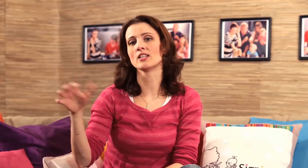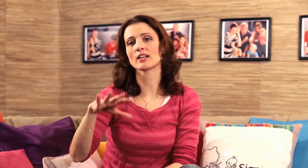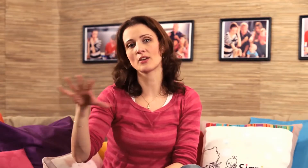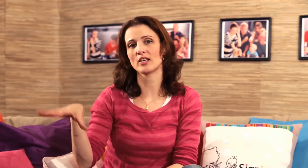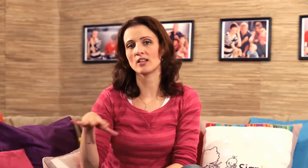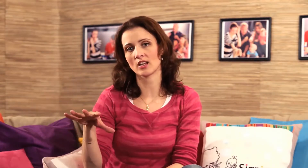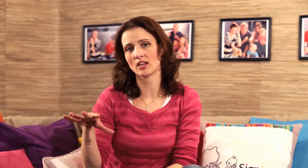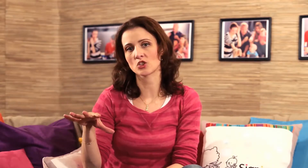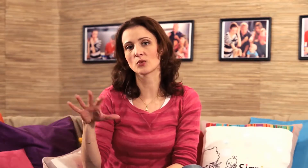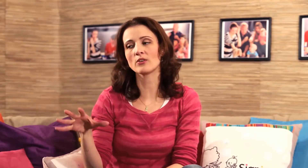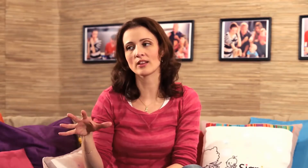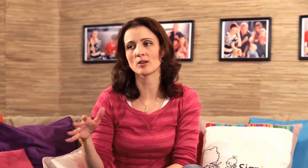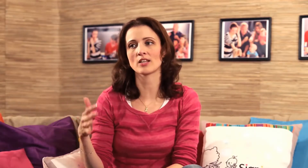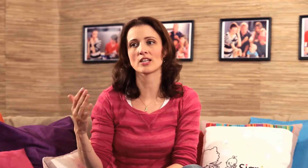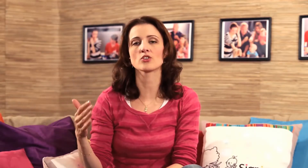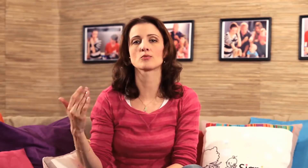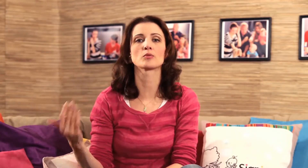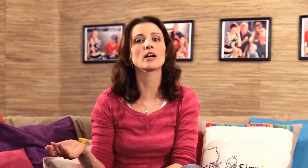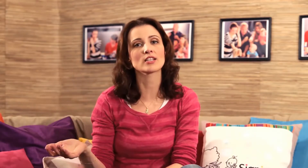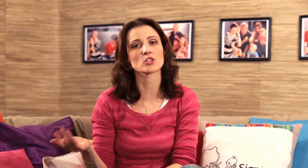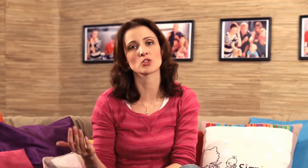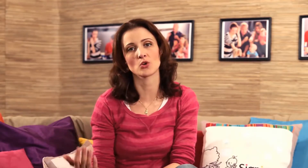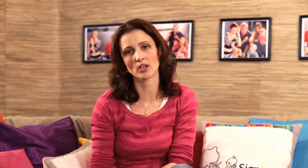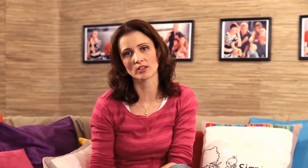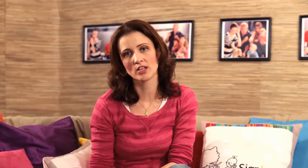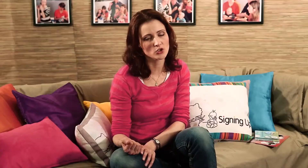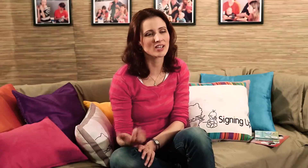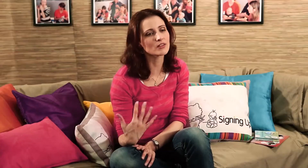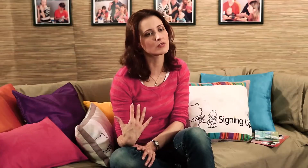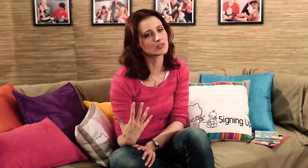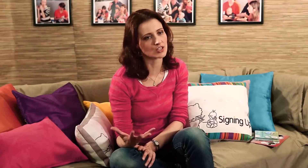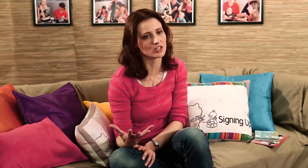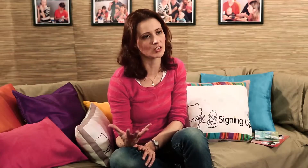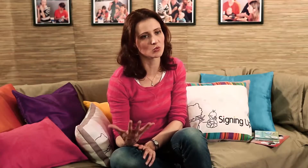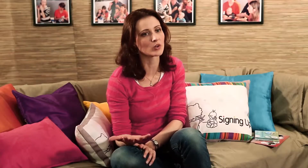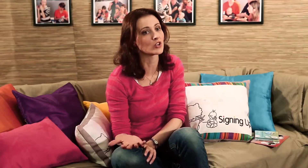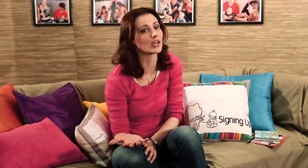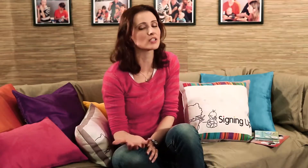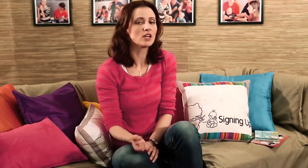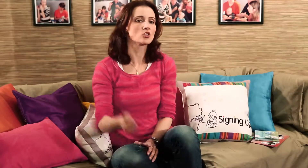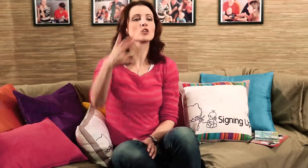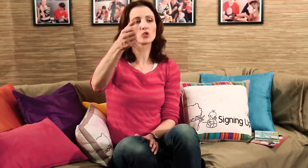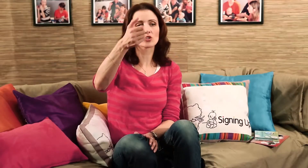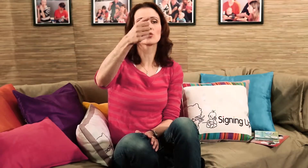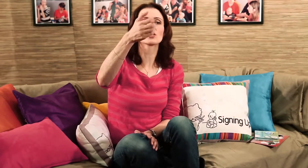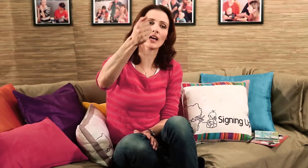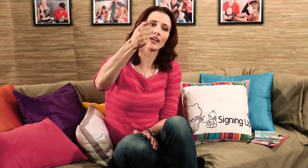not have anything surrounding them that tells them from context what's going on. So you're kind of testing where they're at. So you would just do the sign,